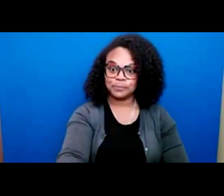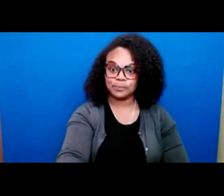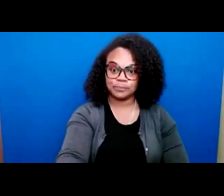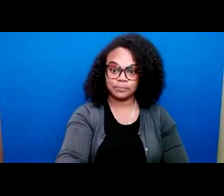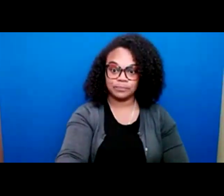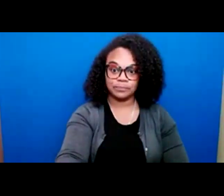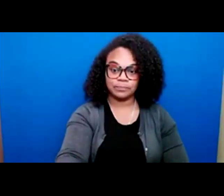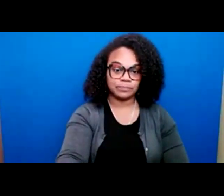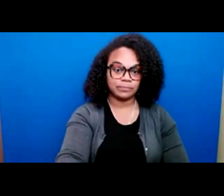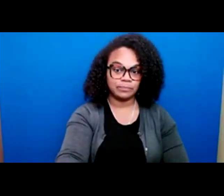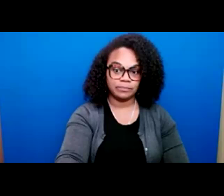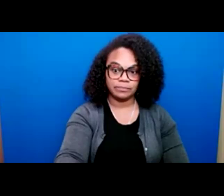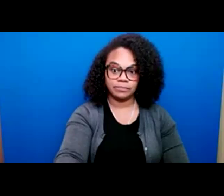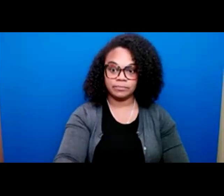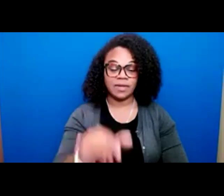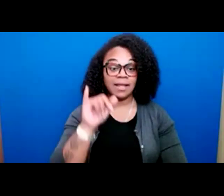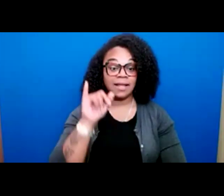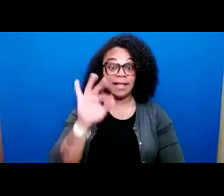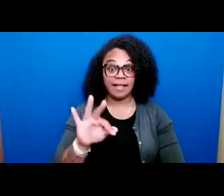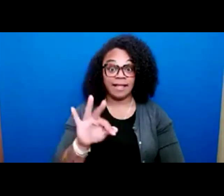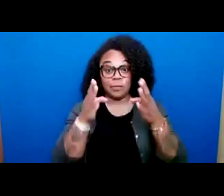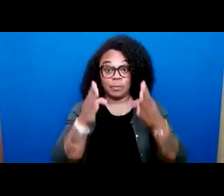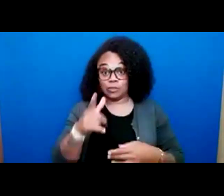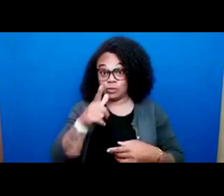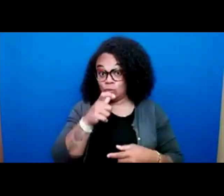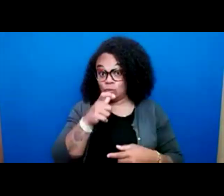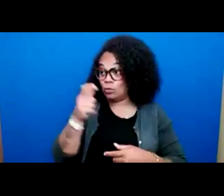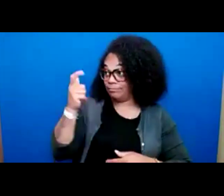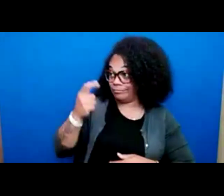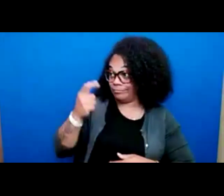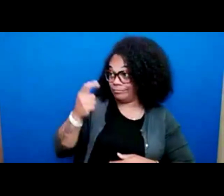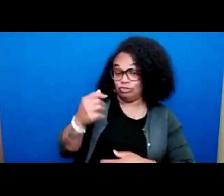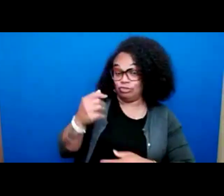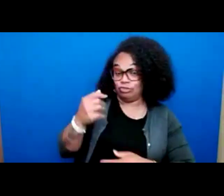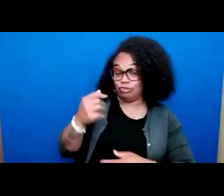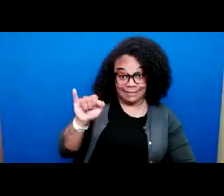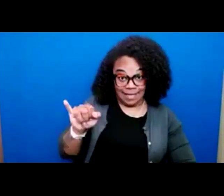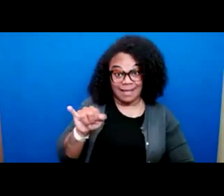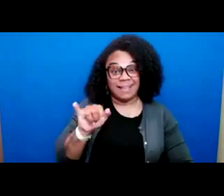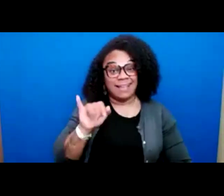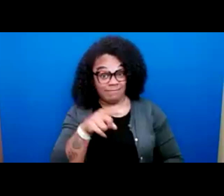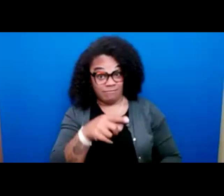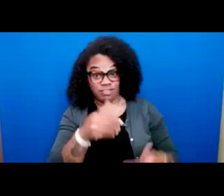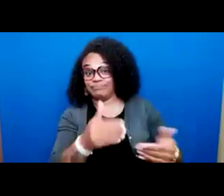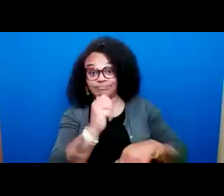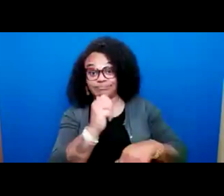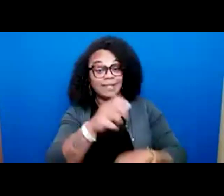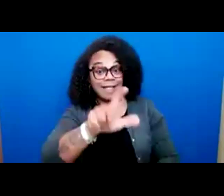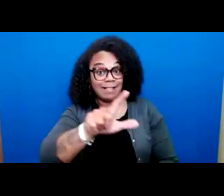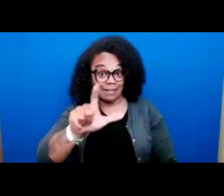So if a beneficiary, if a person receiving SSI goes with an LLC, they